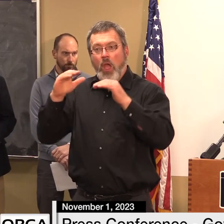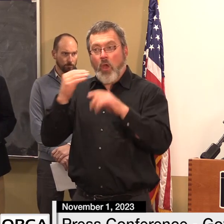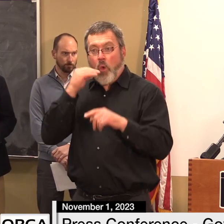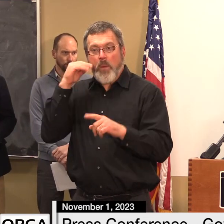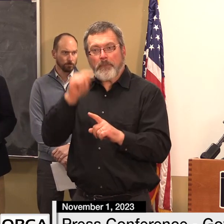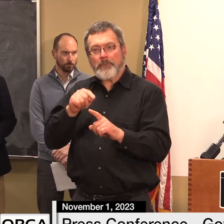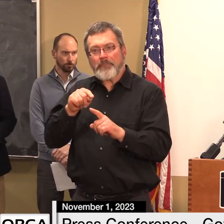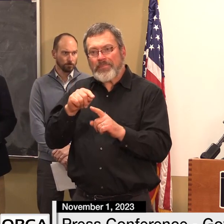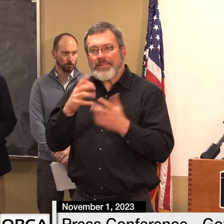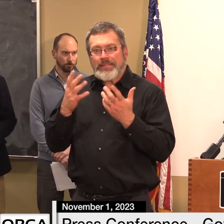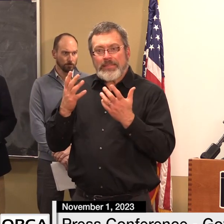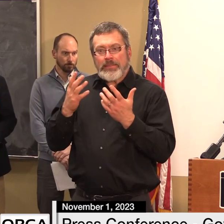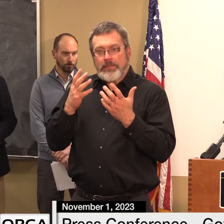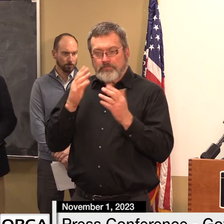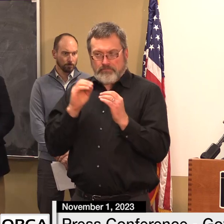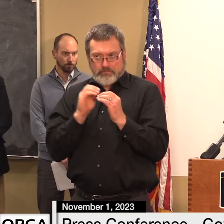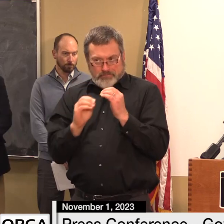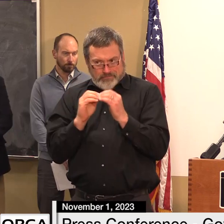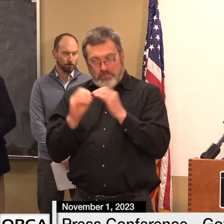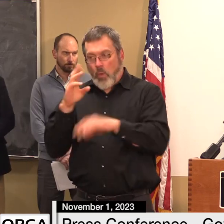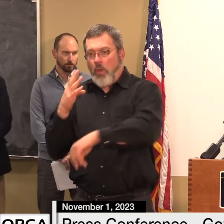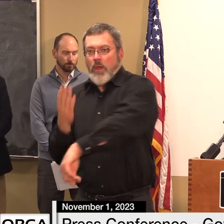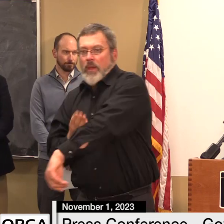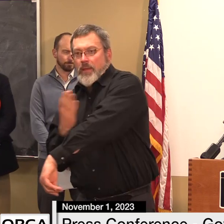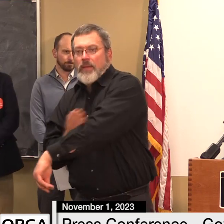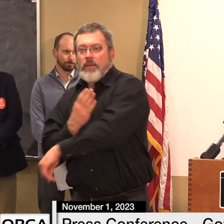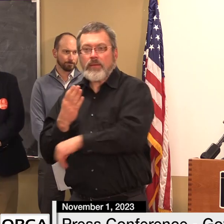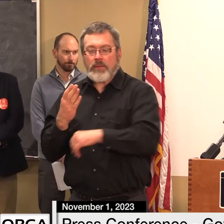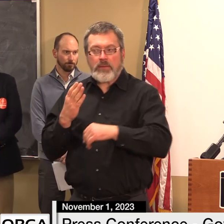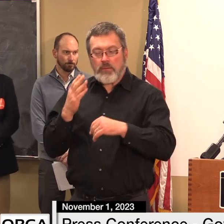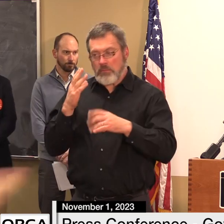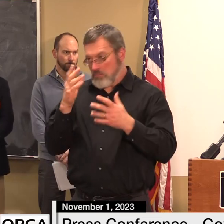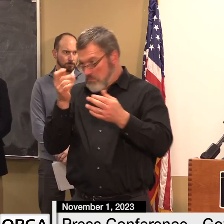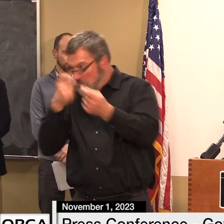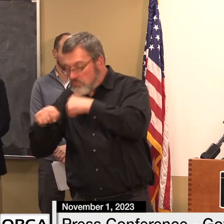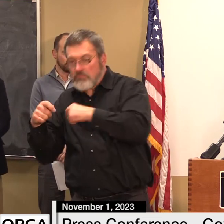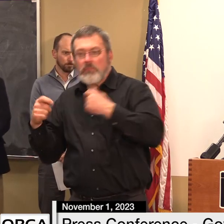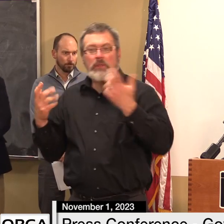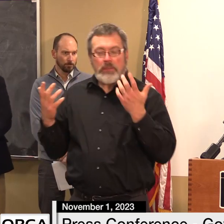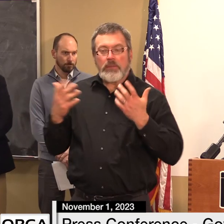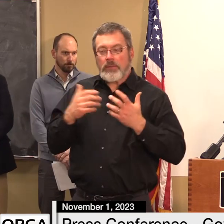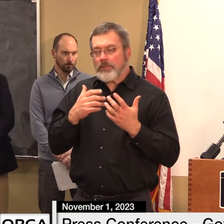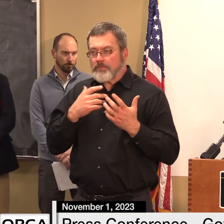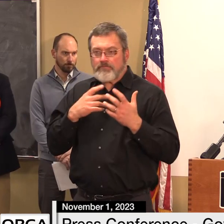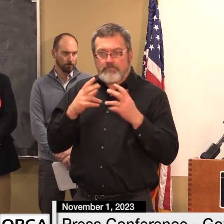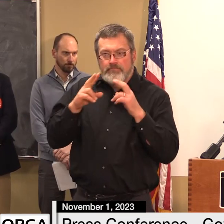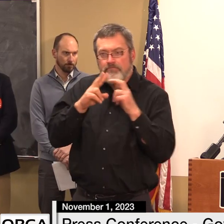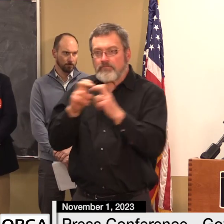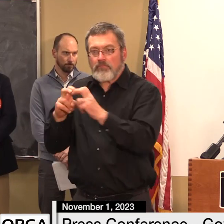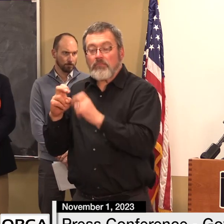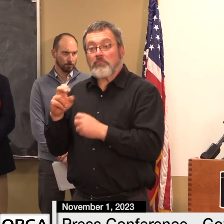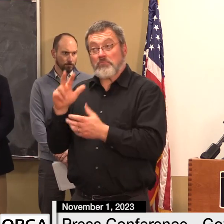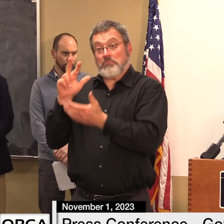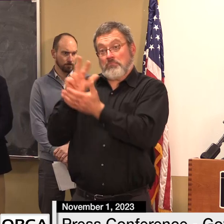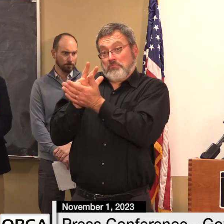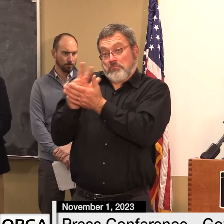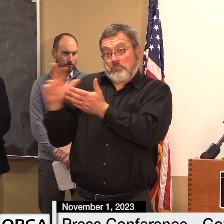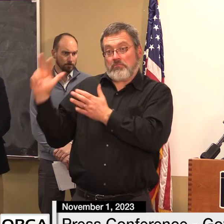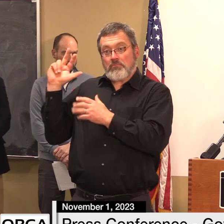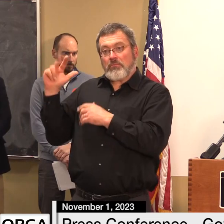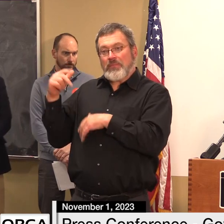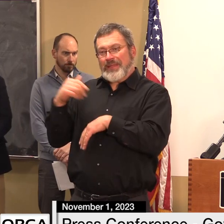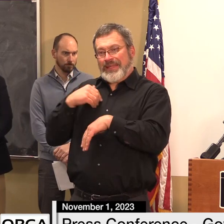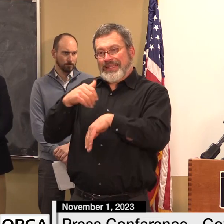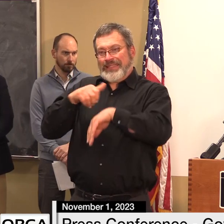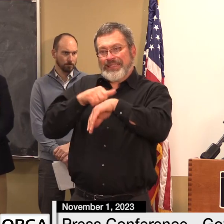or replace their heating systems. As I shared a few weeks ago, we've sent 267